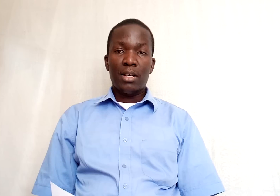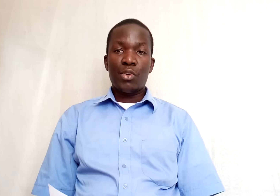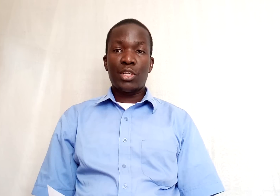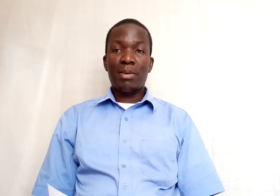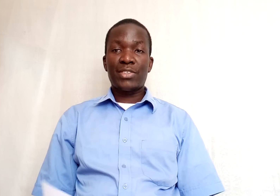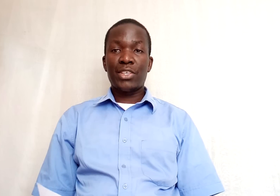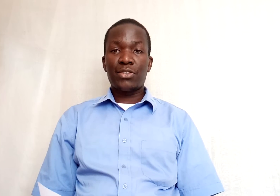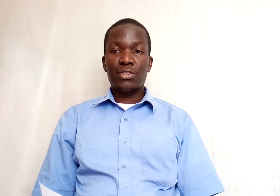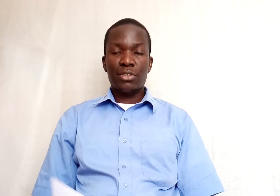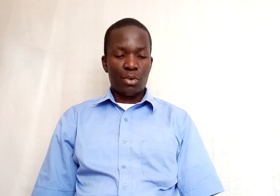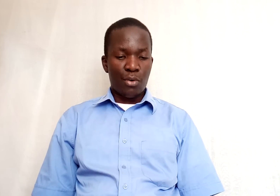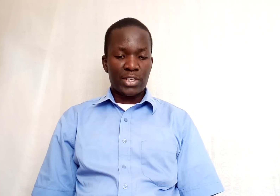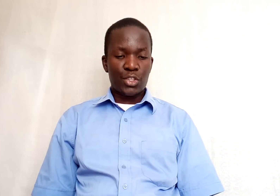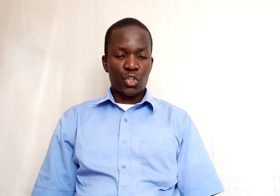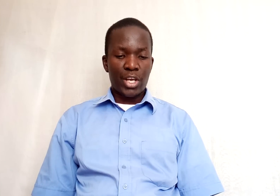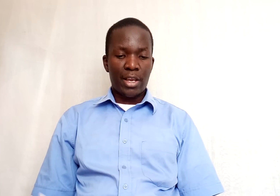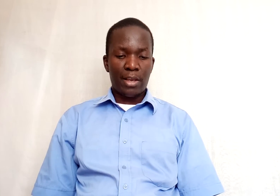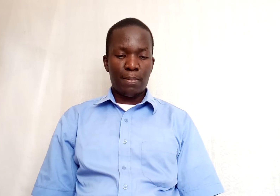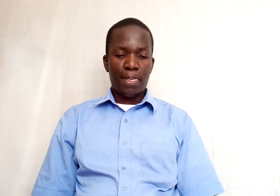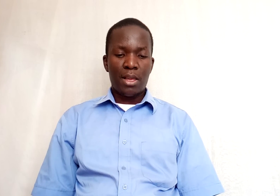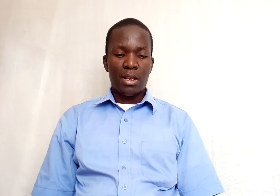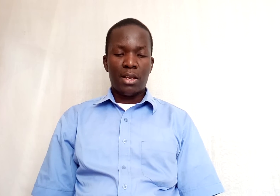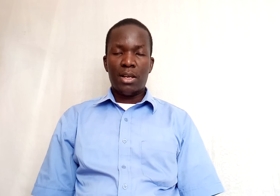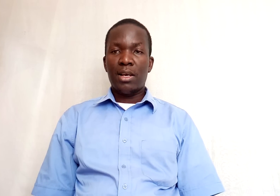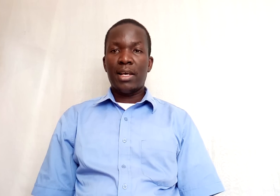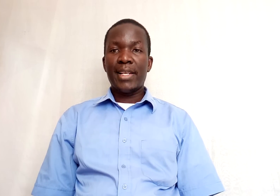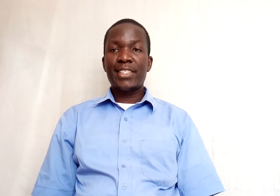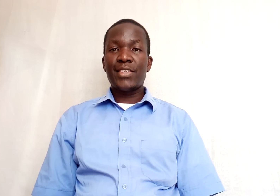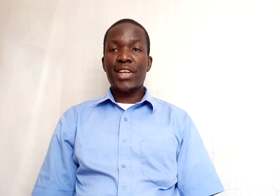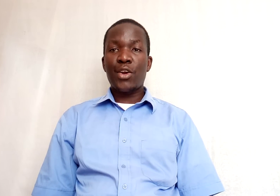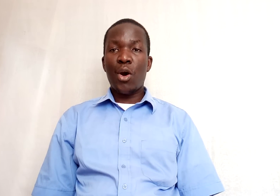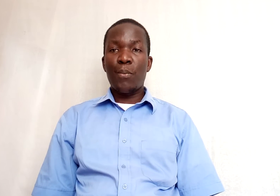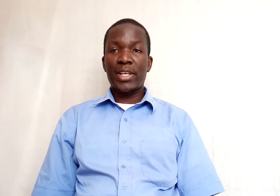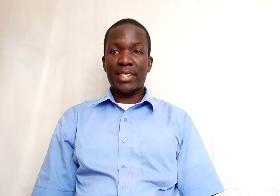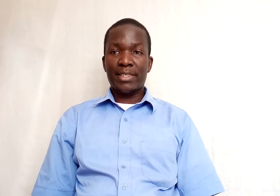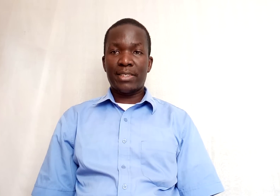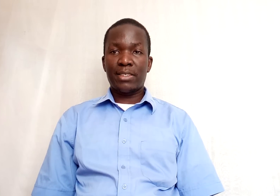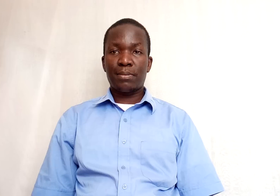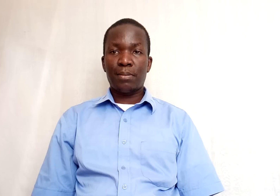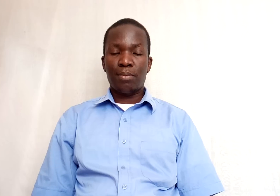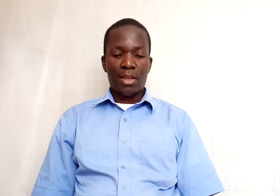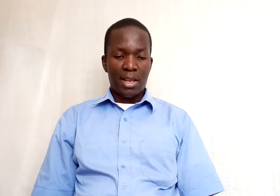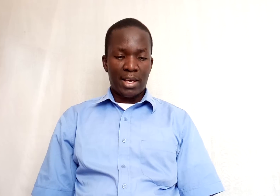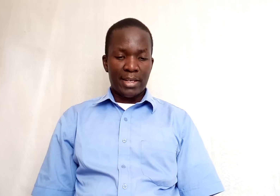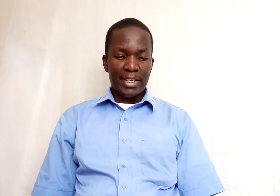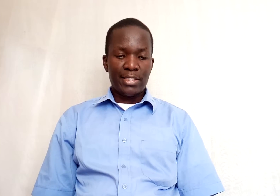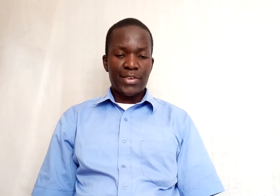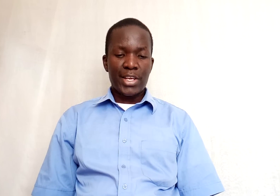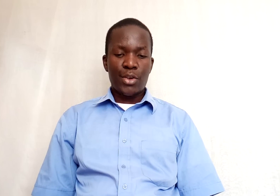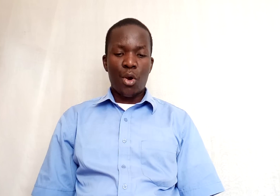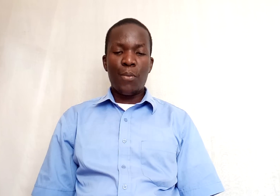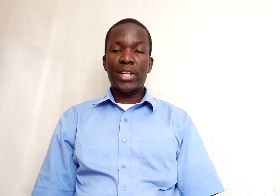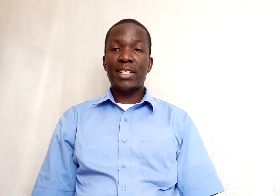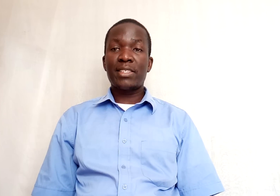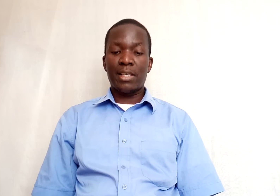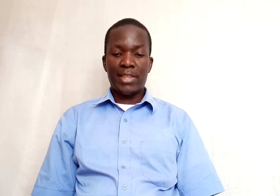Question number 6 of section A. List 3 components. List 3 components that